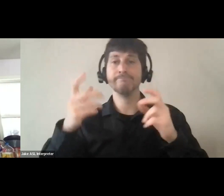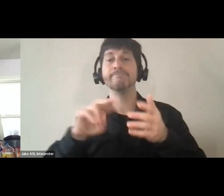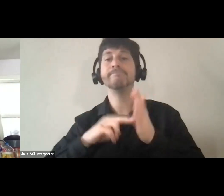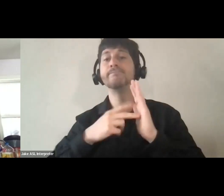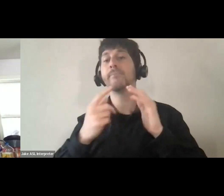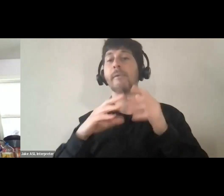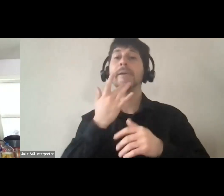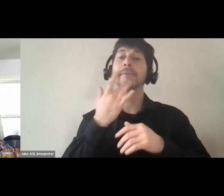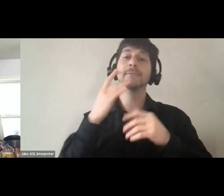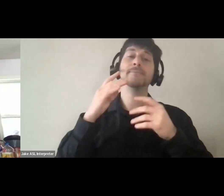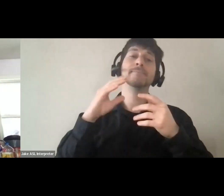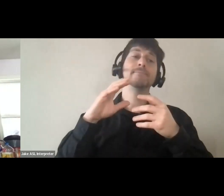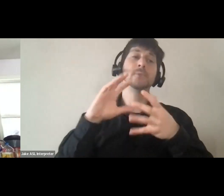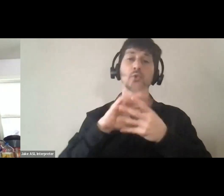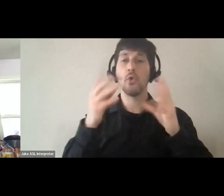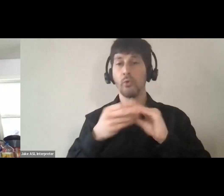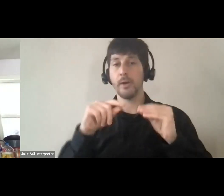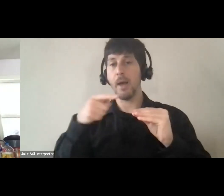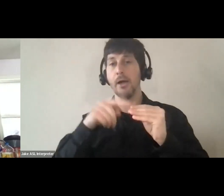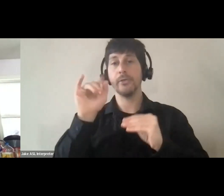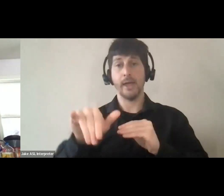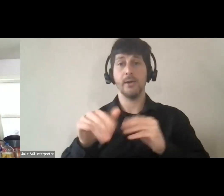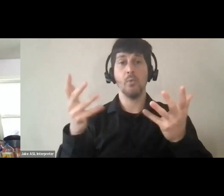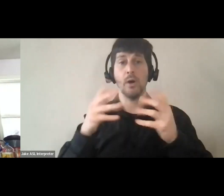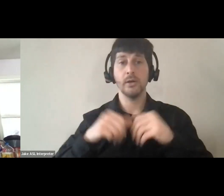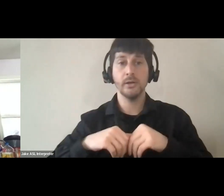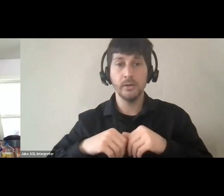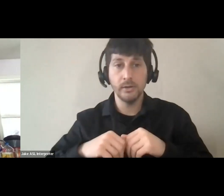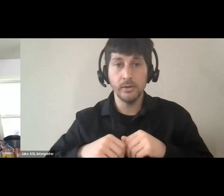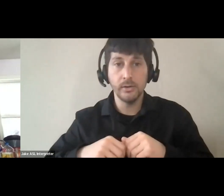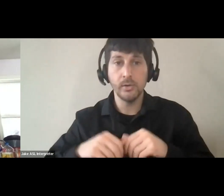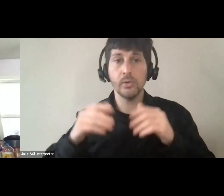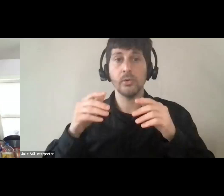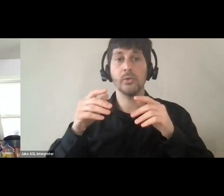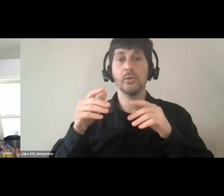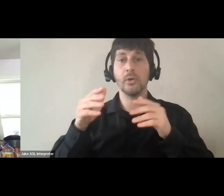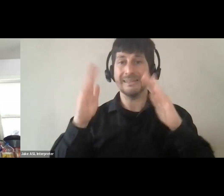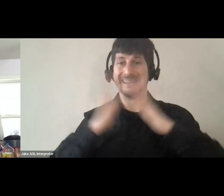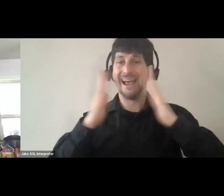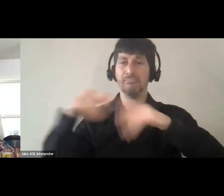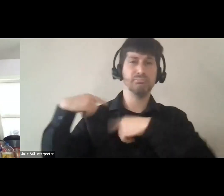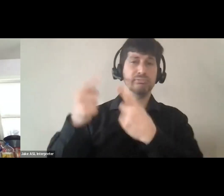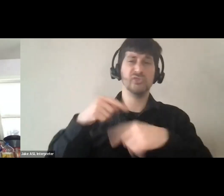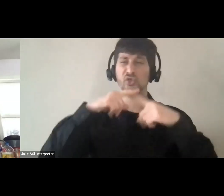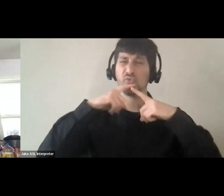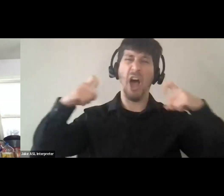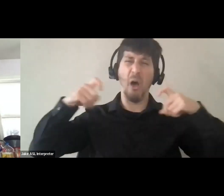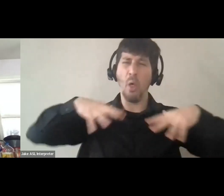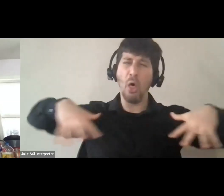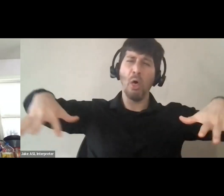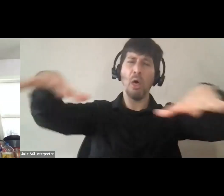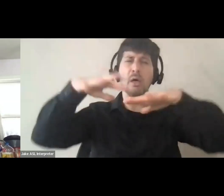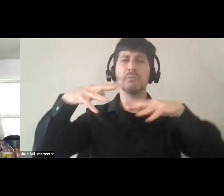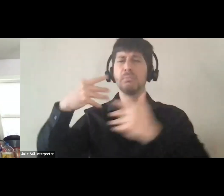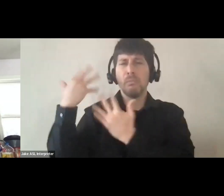tell about the planning ahead part is a story of this town that had been waiting for rain since forever after a terrible drought.